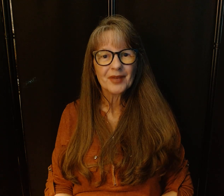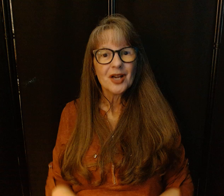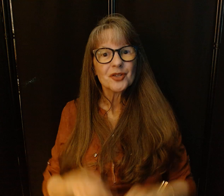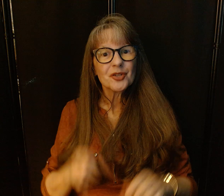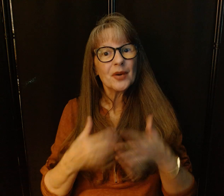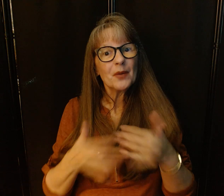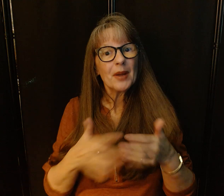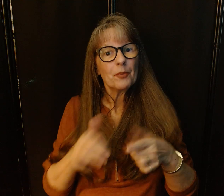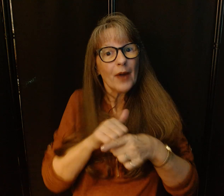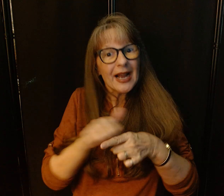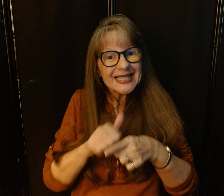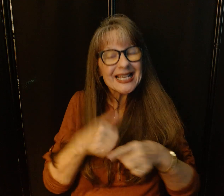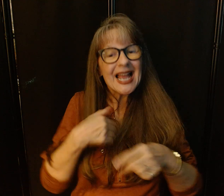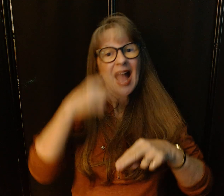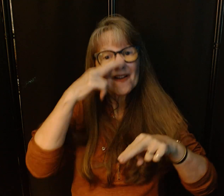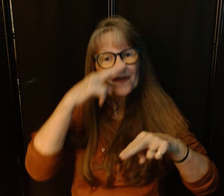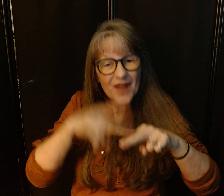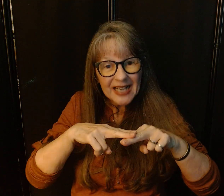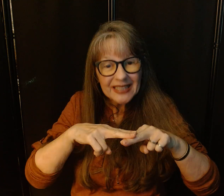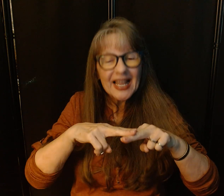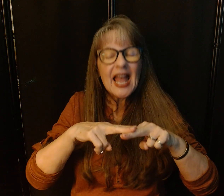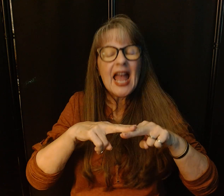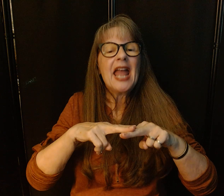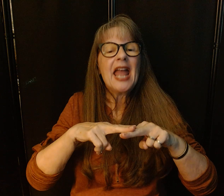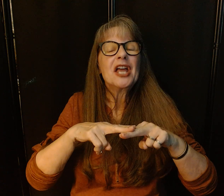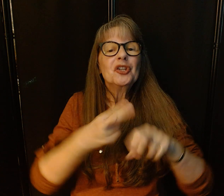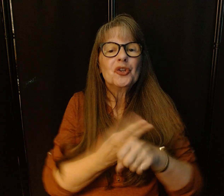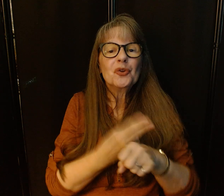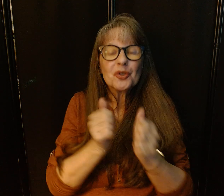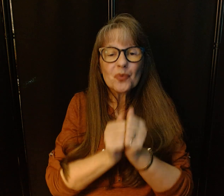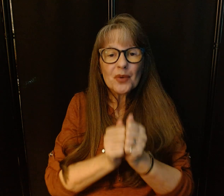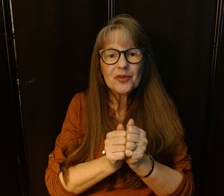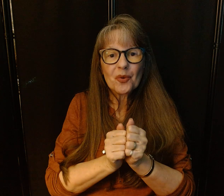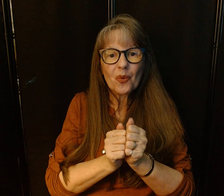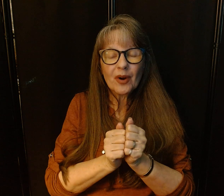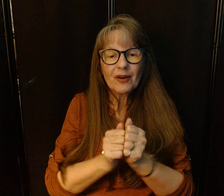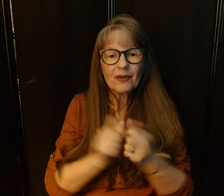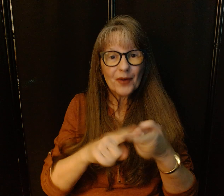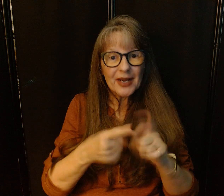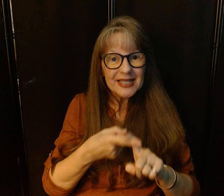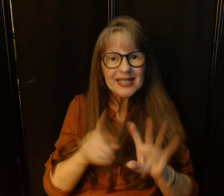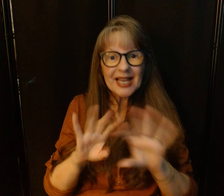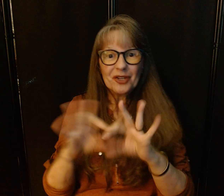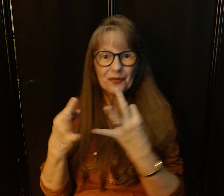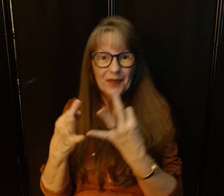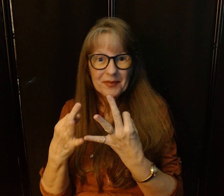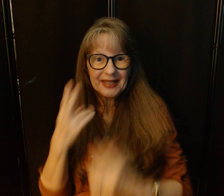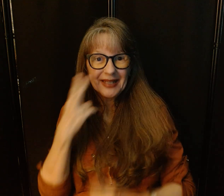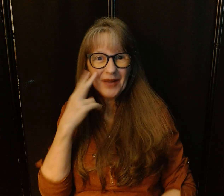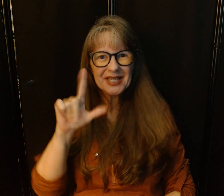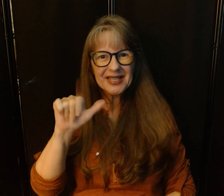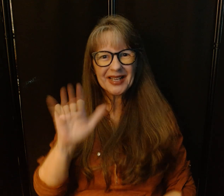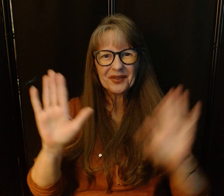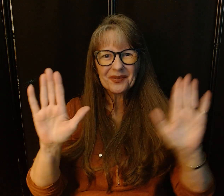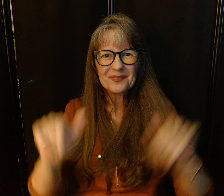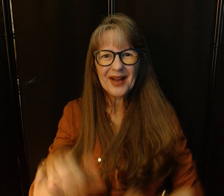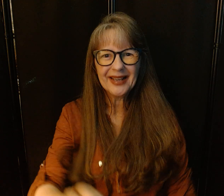So, anyway, practice, have fun, and use it with your friends and your family. I'll see you later. Bye.